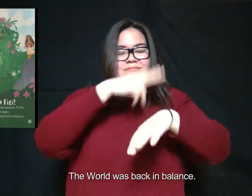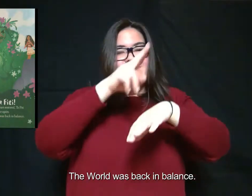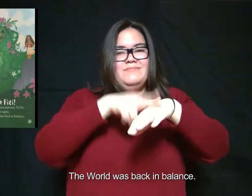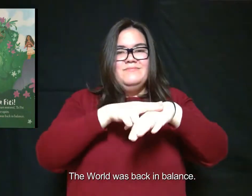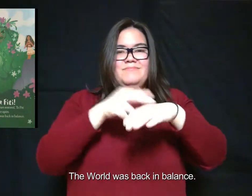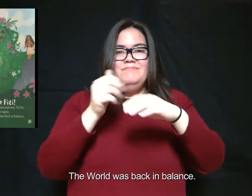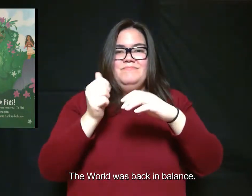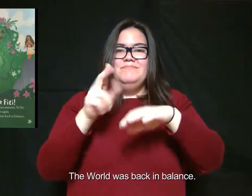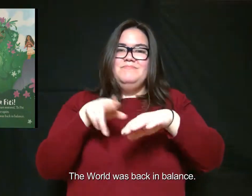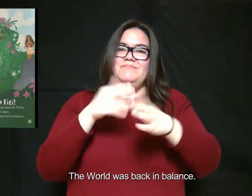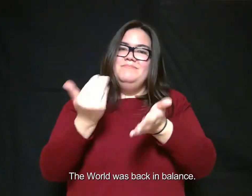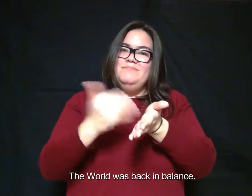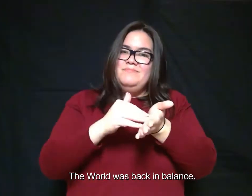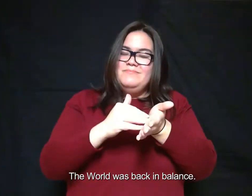Moana and Maui said goodbye.